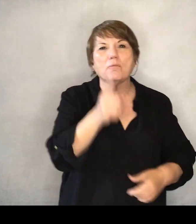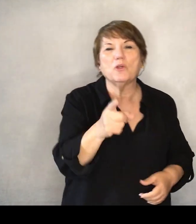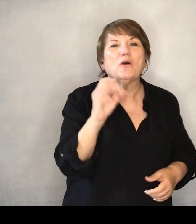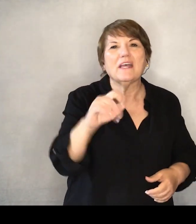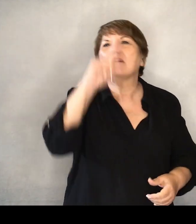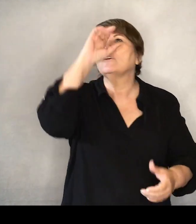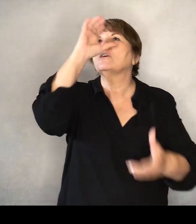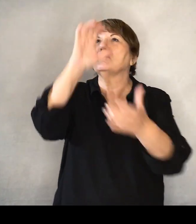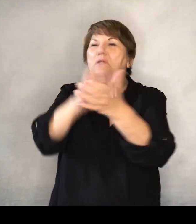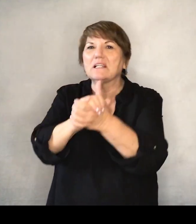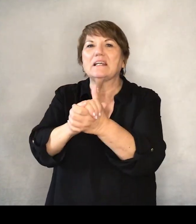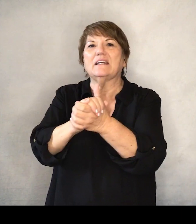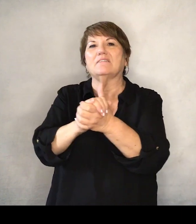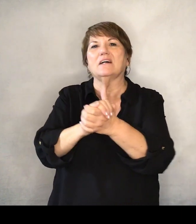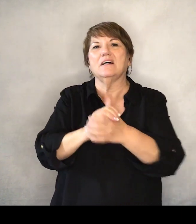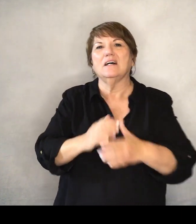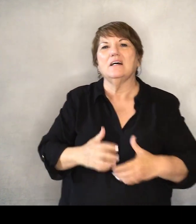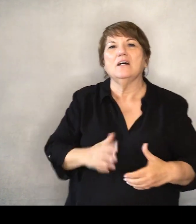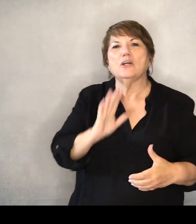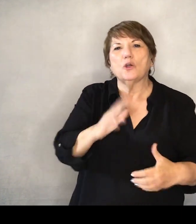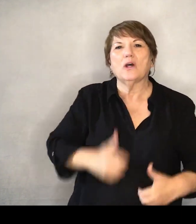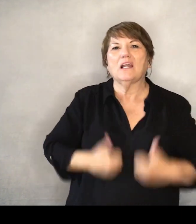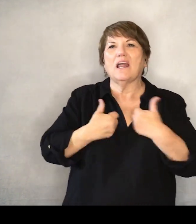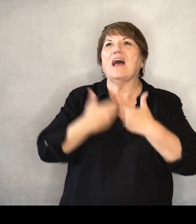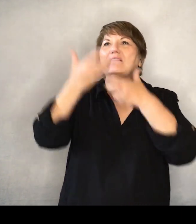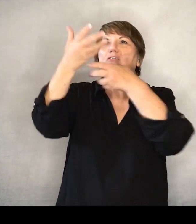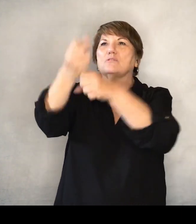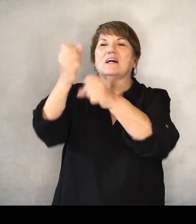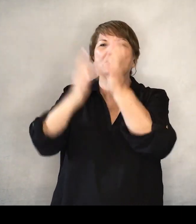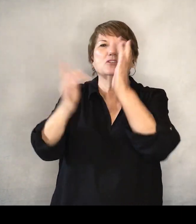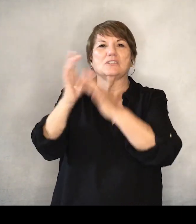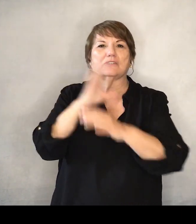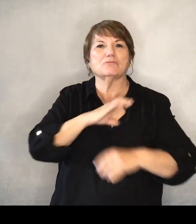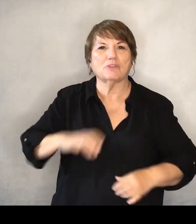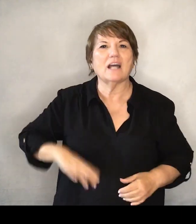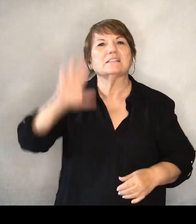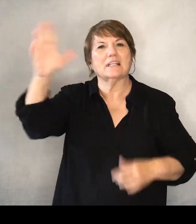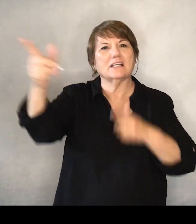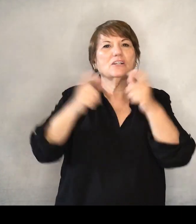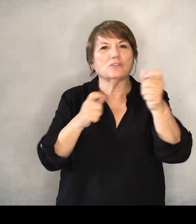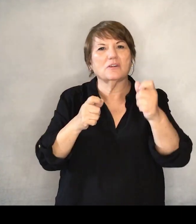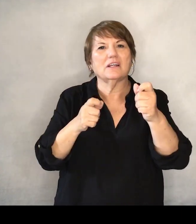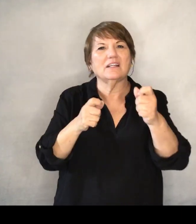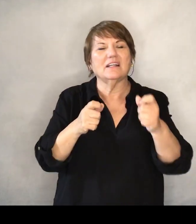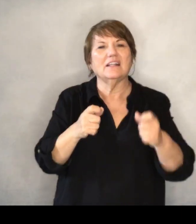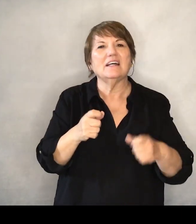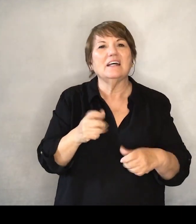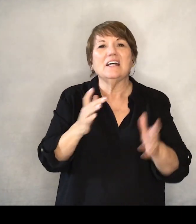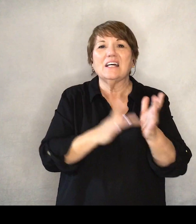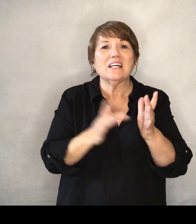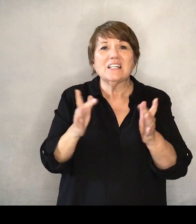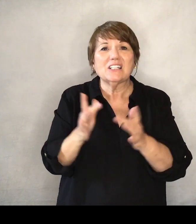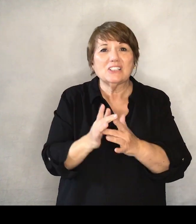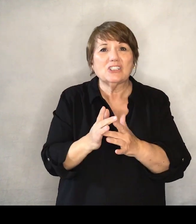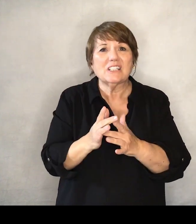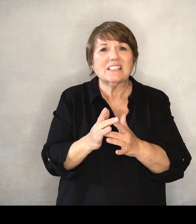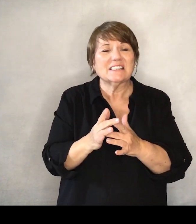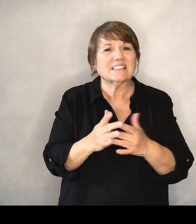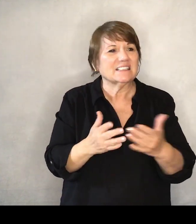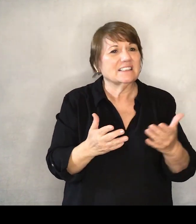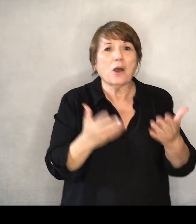you believe and put your life in the hands of Jesus Christ. He's standing in front of the